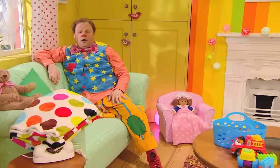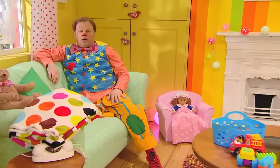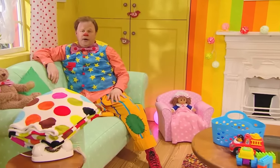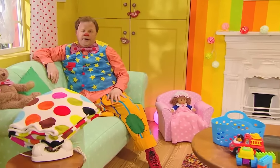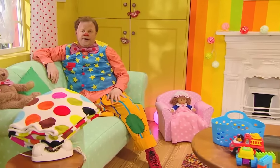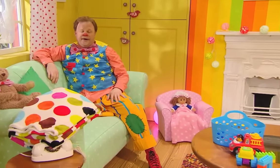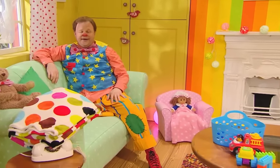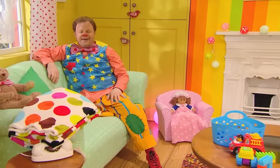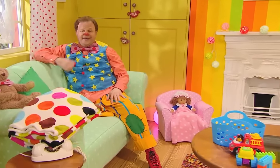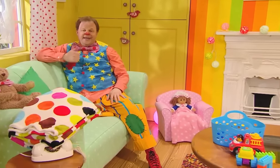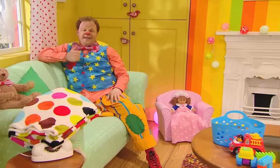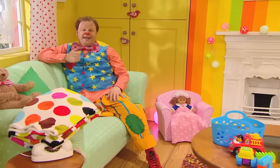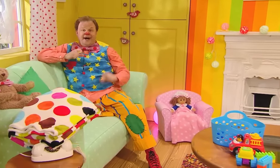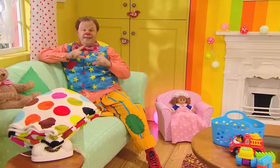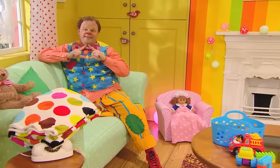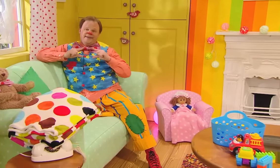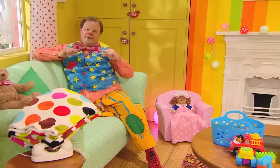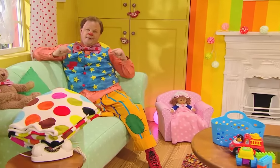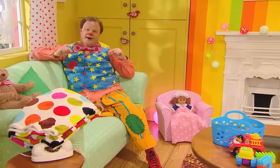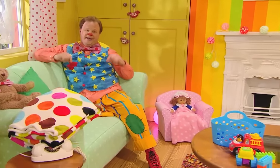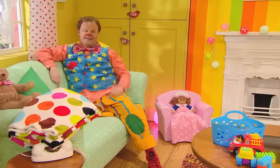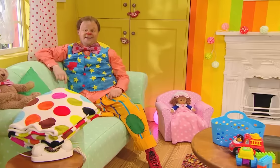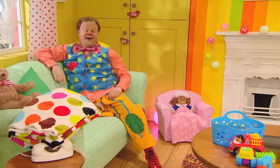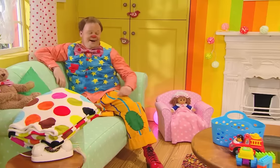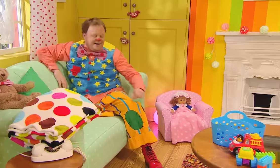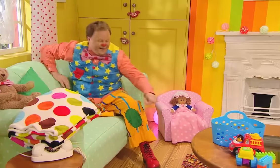Oh, nice and quiet.